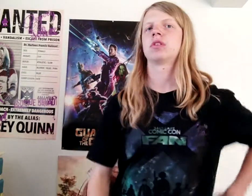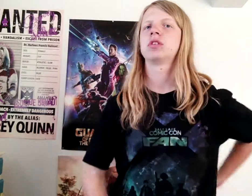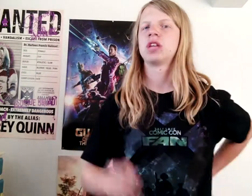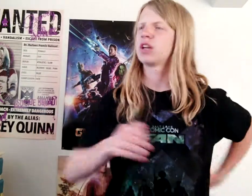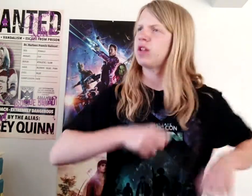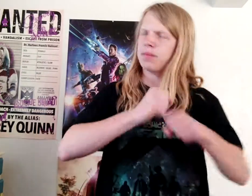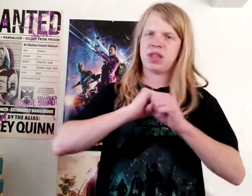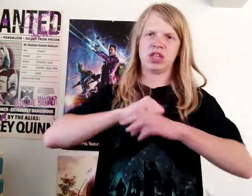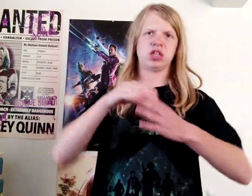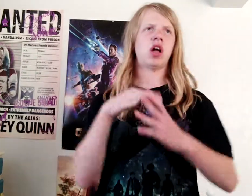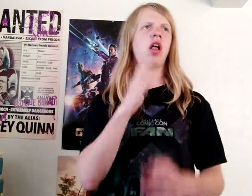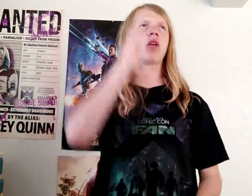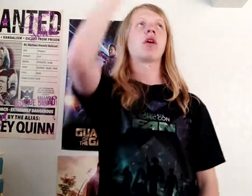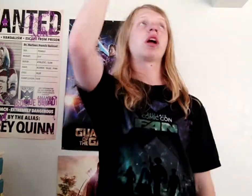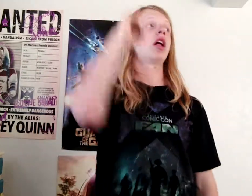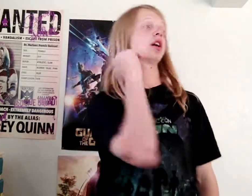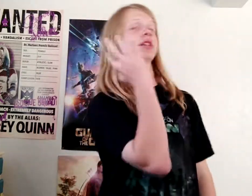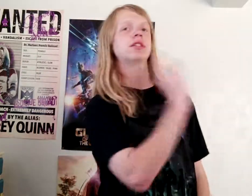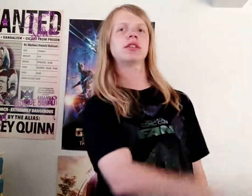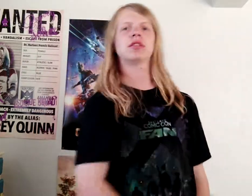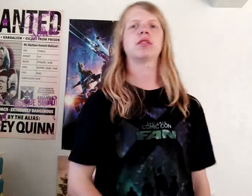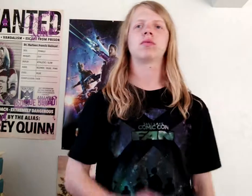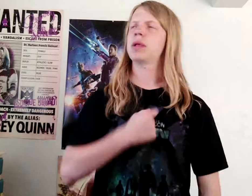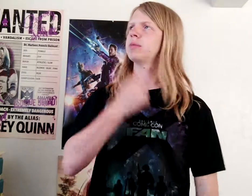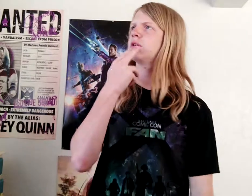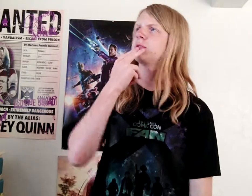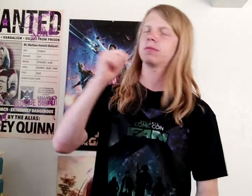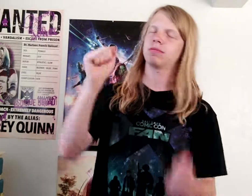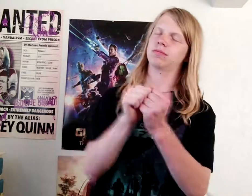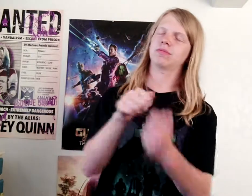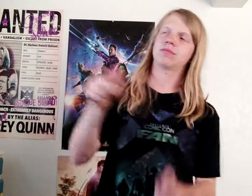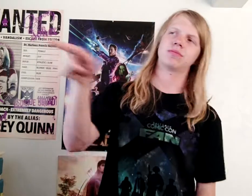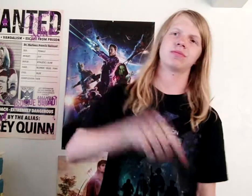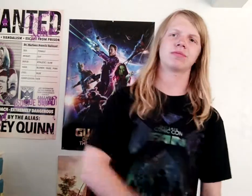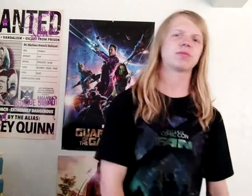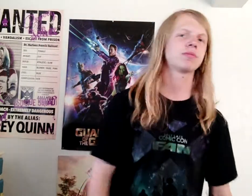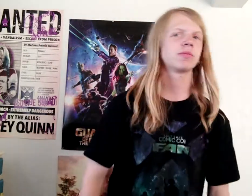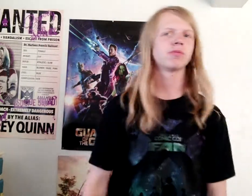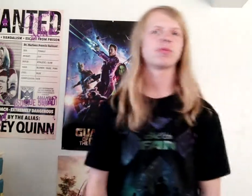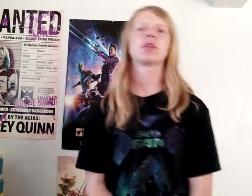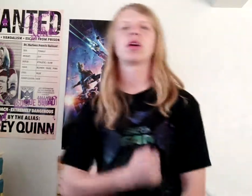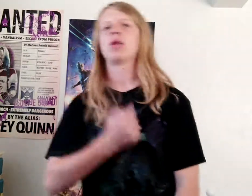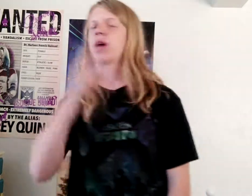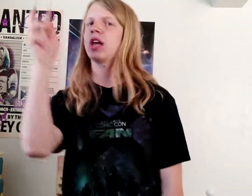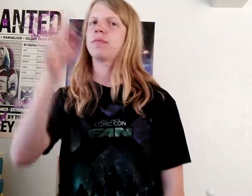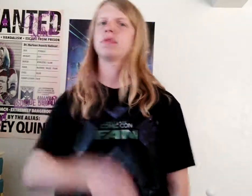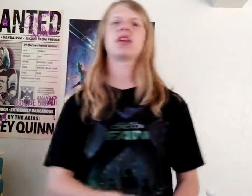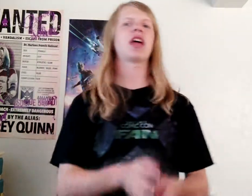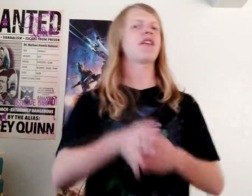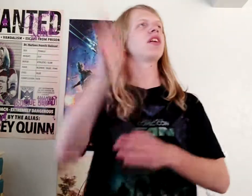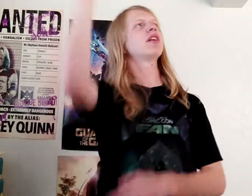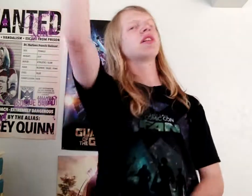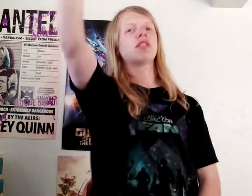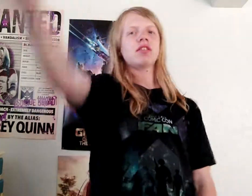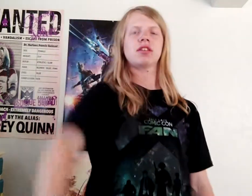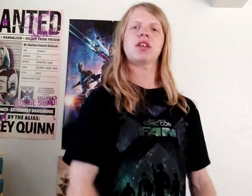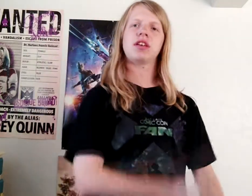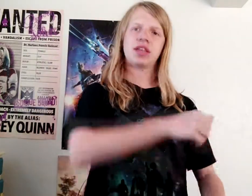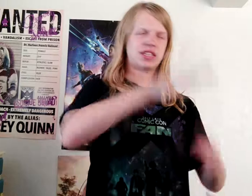Tangled up in the tall grass, with my lips on hers. On the highway to heaven, at the south